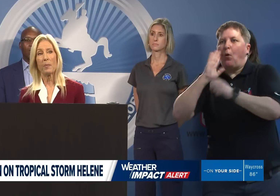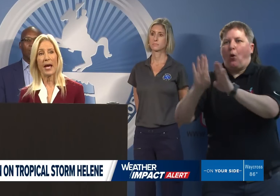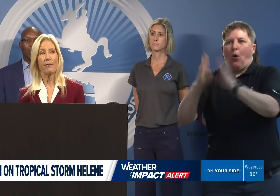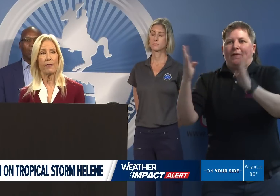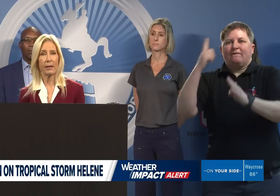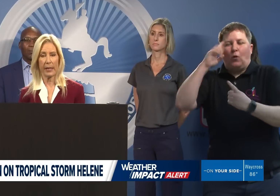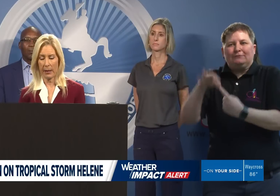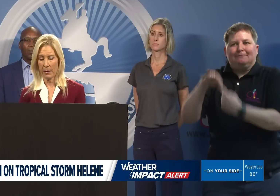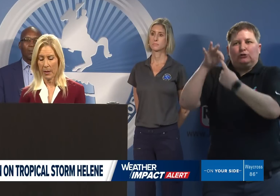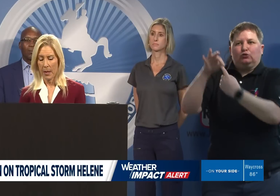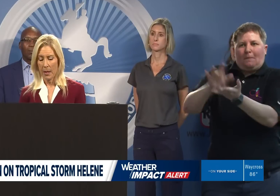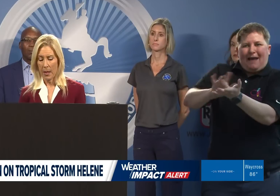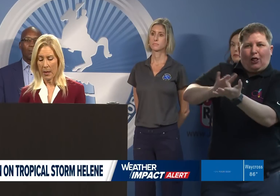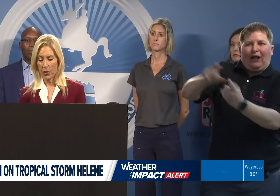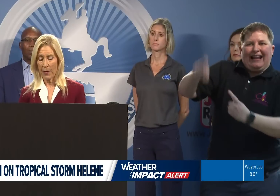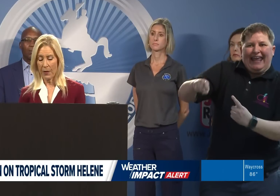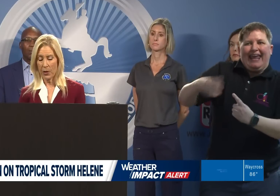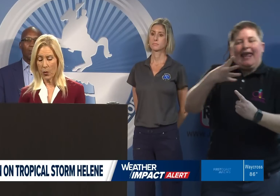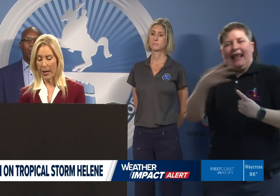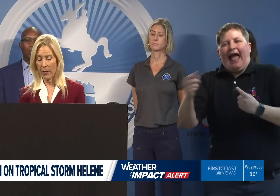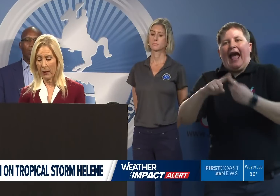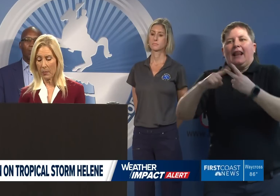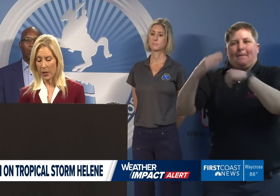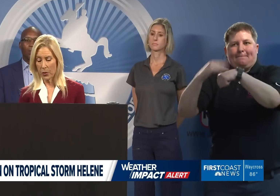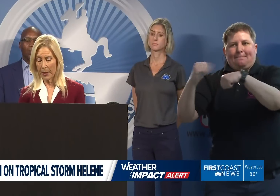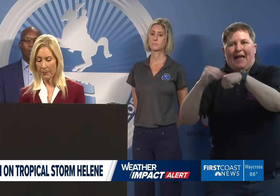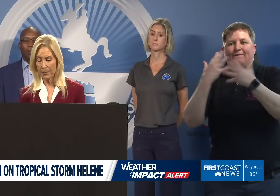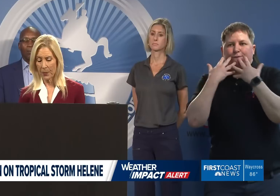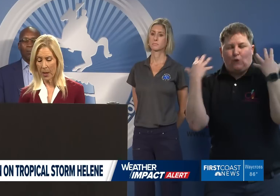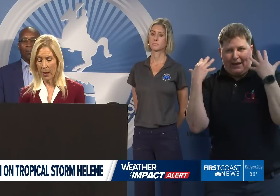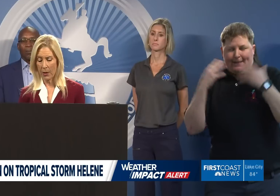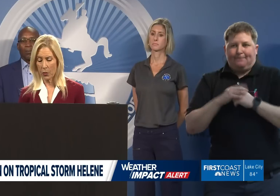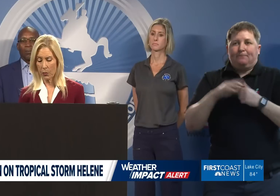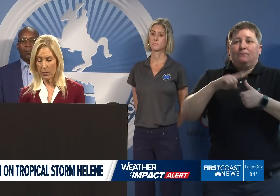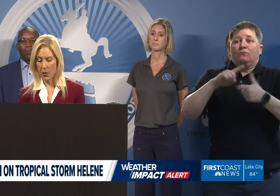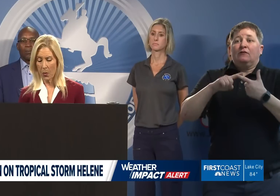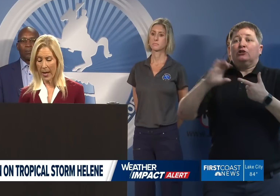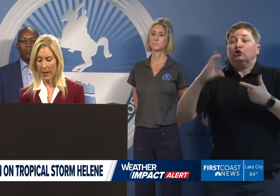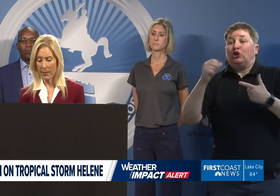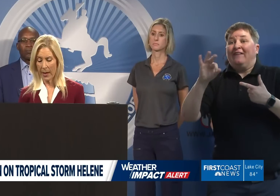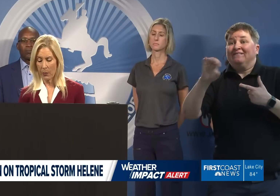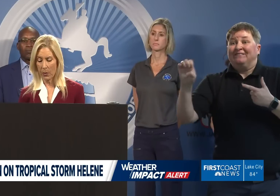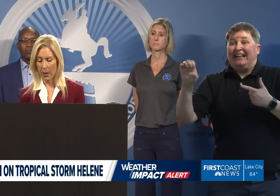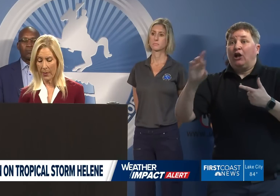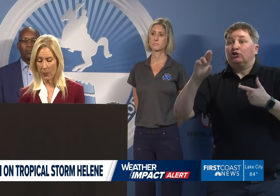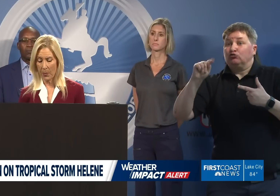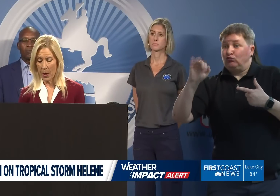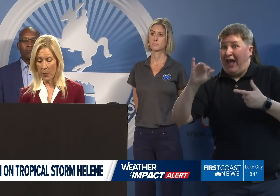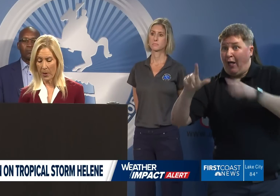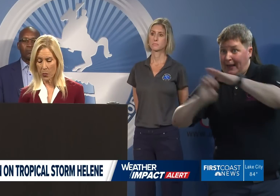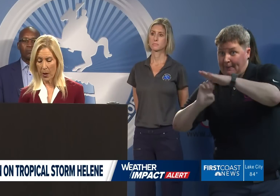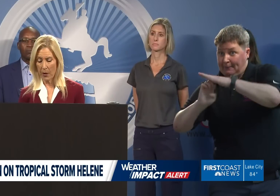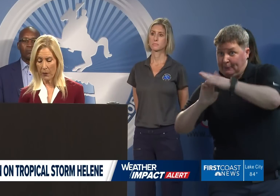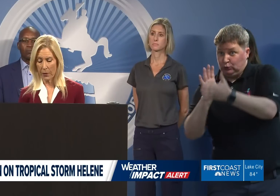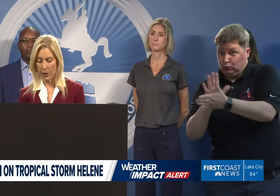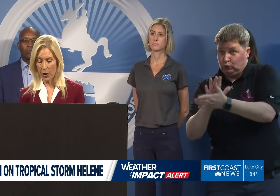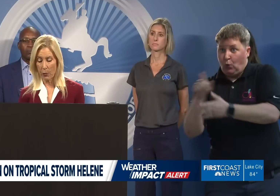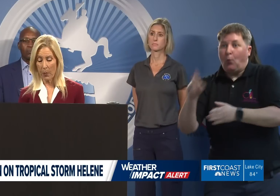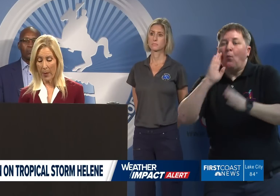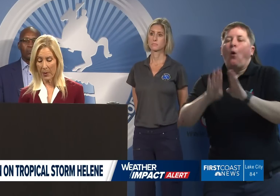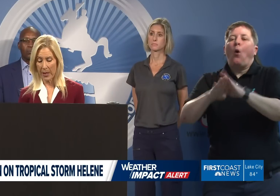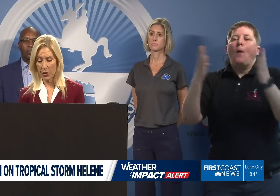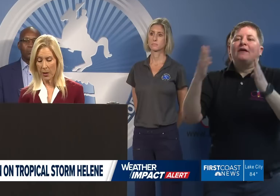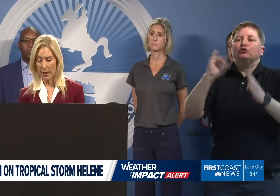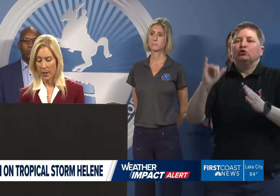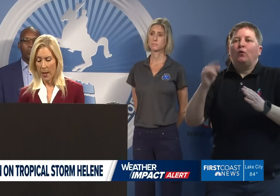will be pet-friendly. Chaffee Trail Elementary on Caruso Way, that will be open as well for the